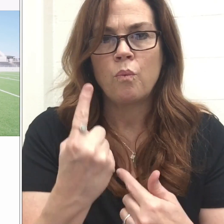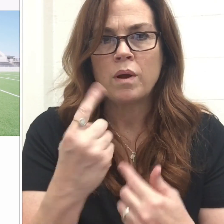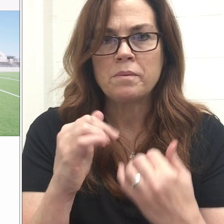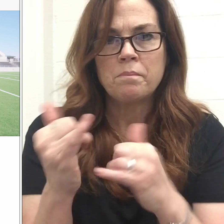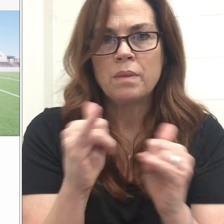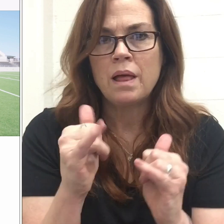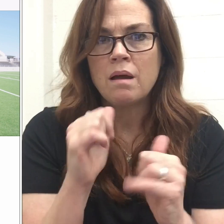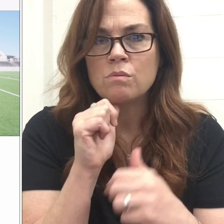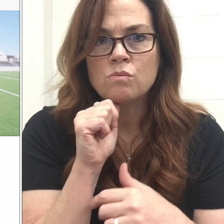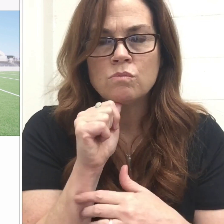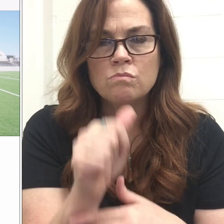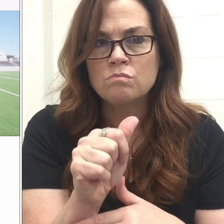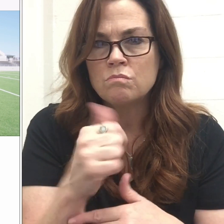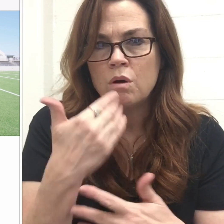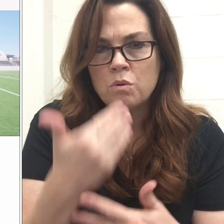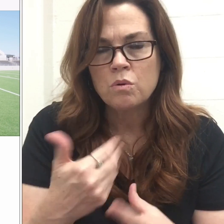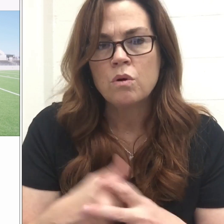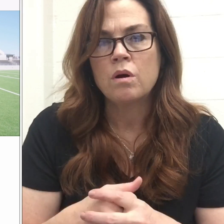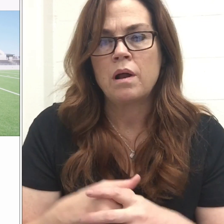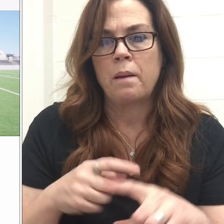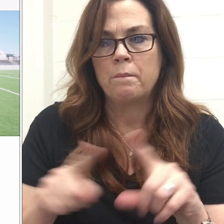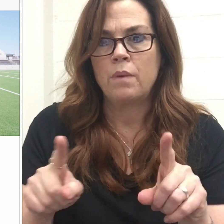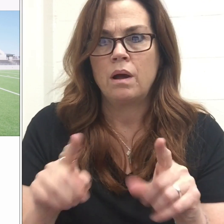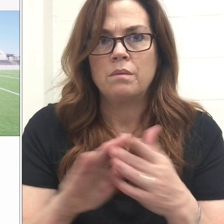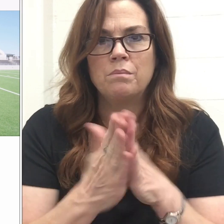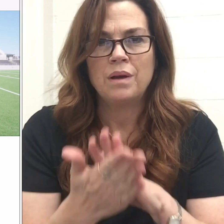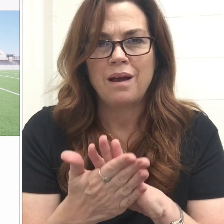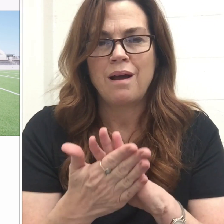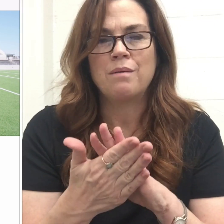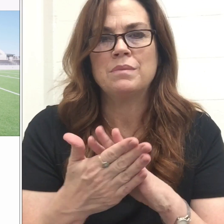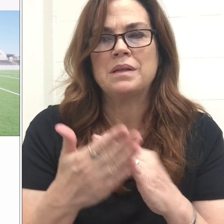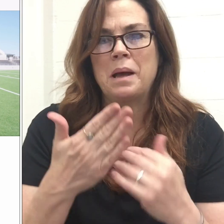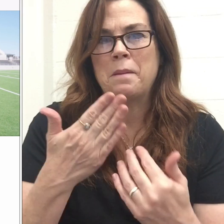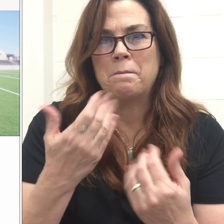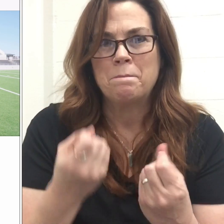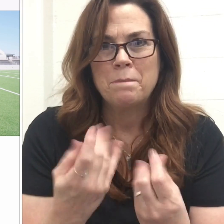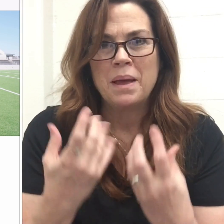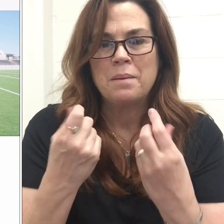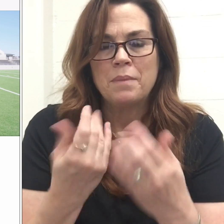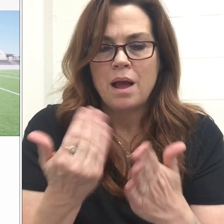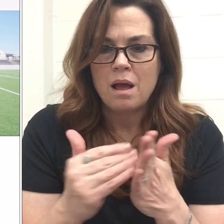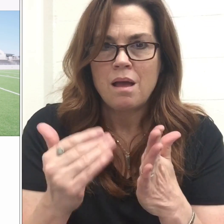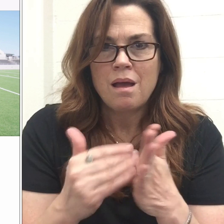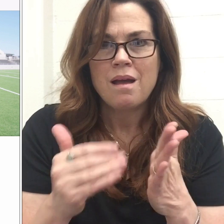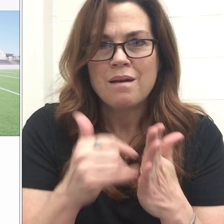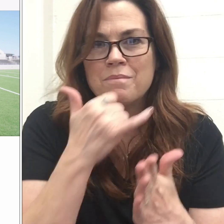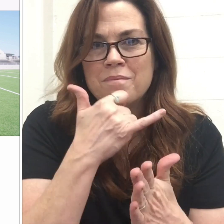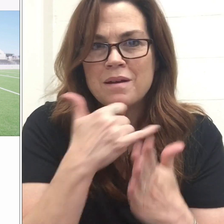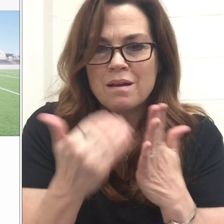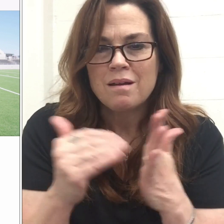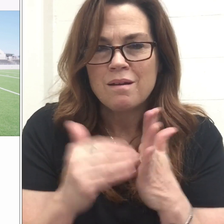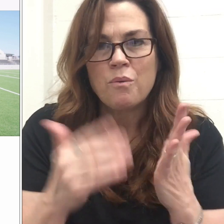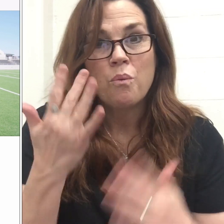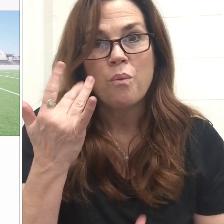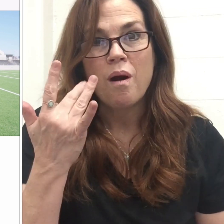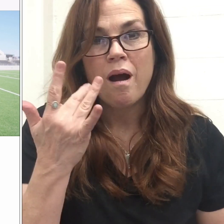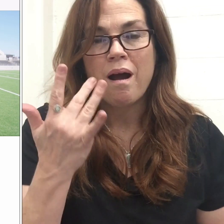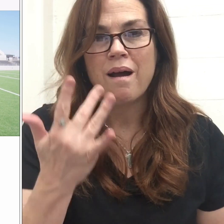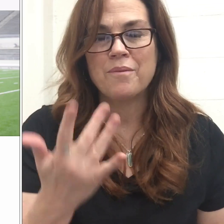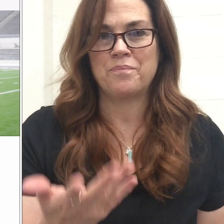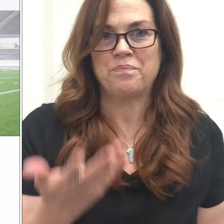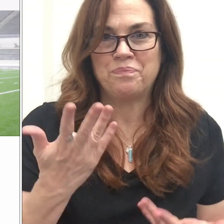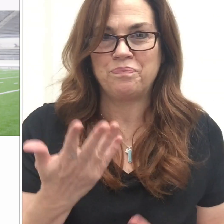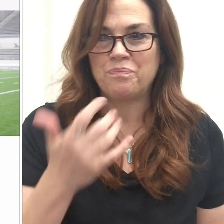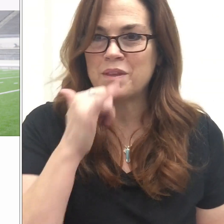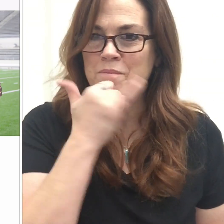into 10 because we did not respond well. We responded foolishly. We let our emotions, our anger,